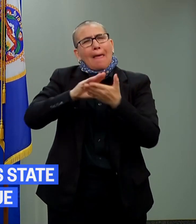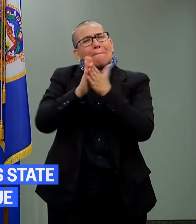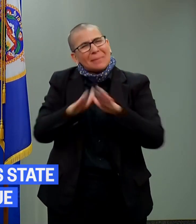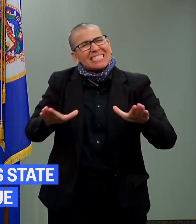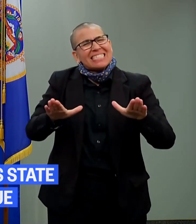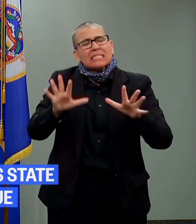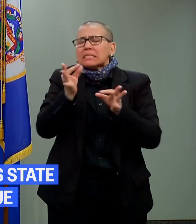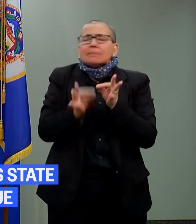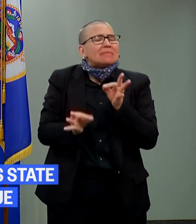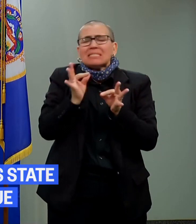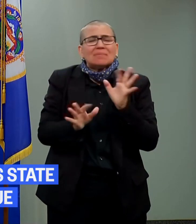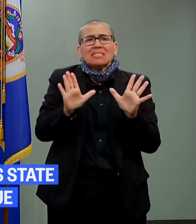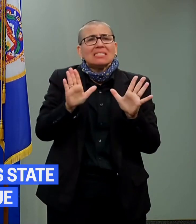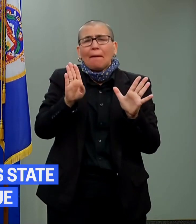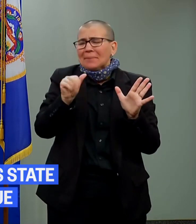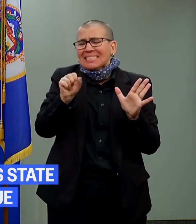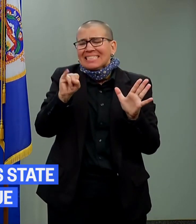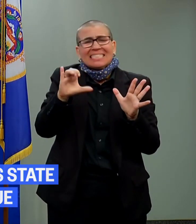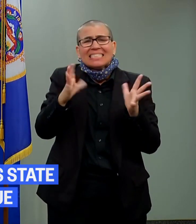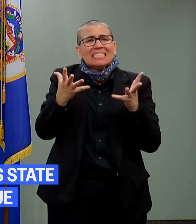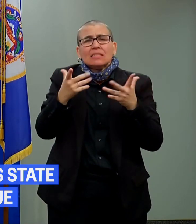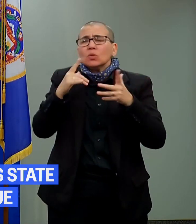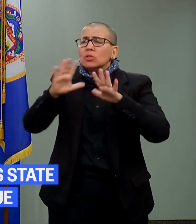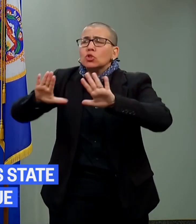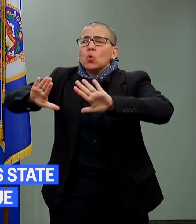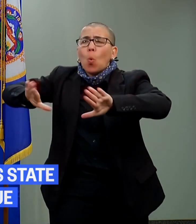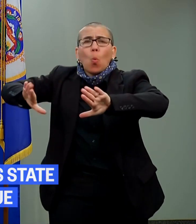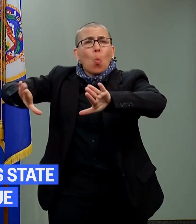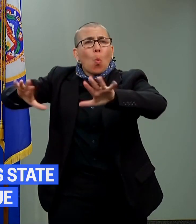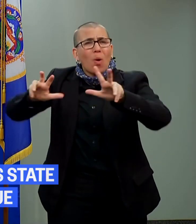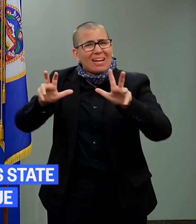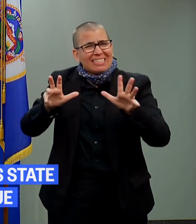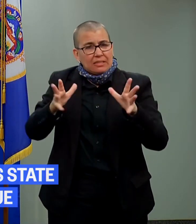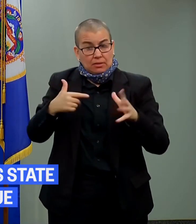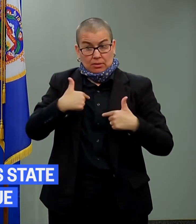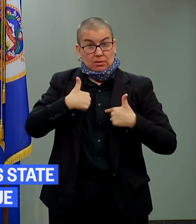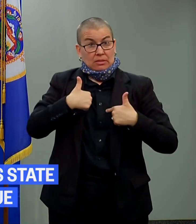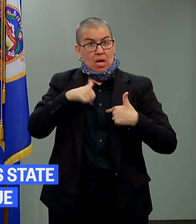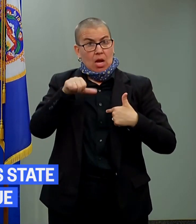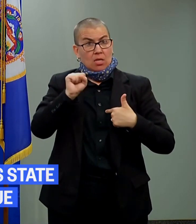always tell people that I don't think of myself as a police officer, I think of myself as a